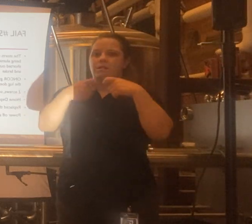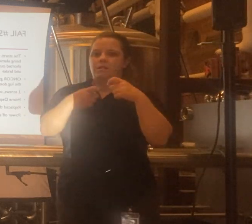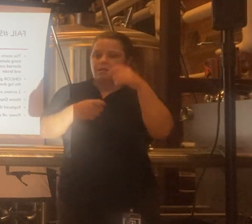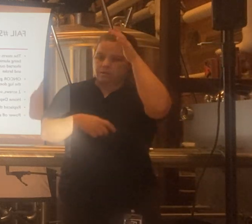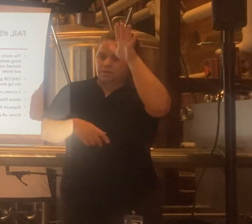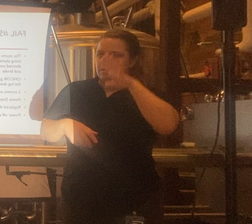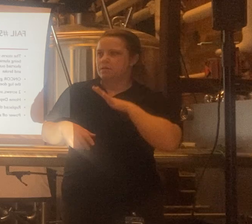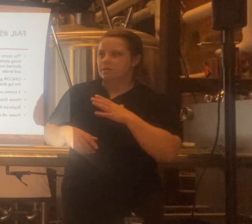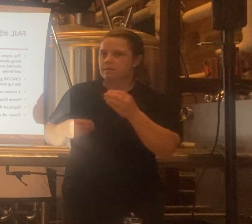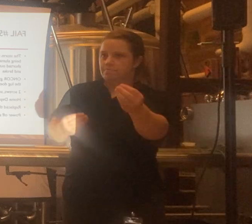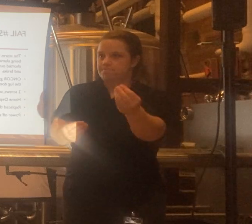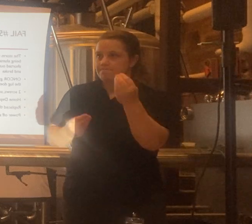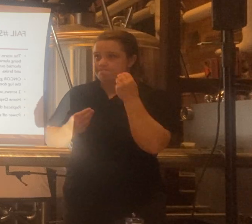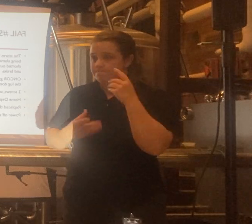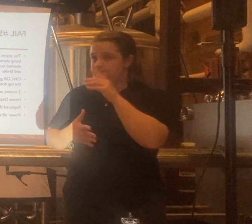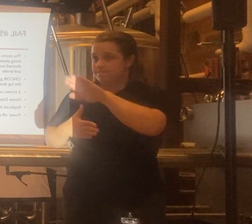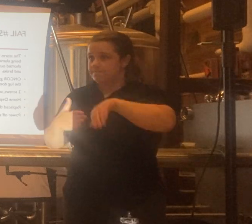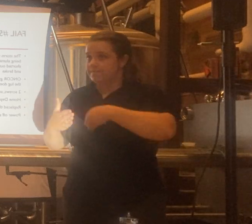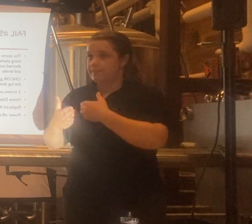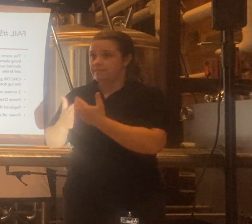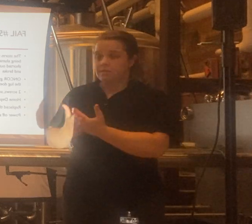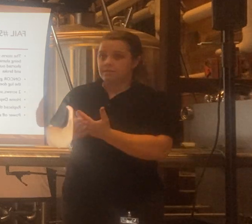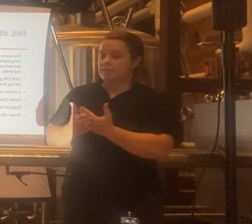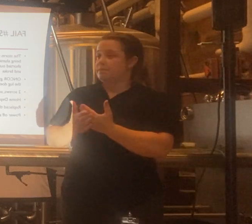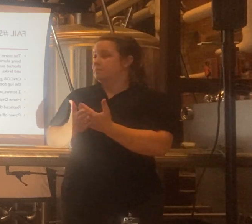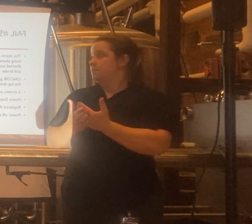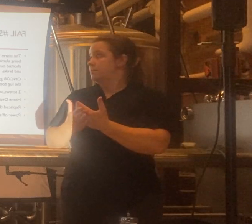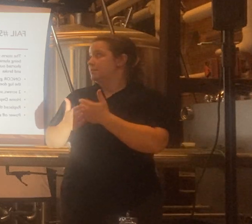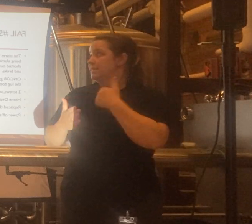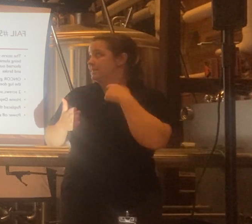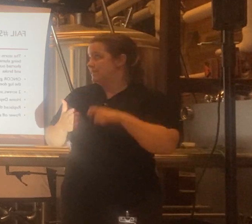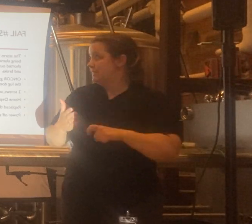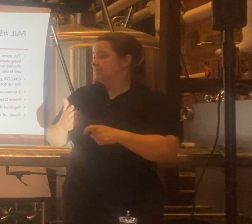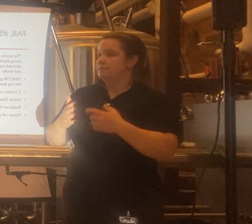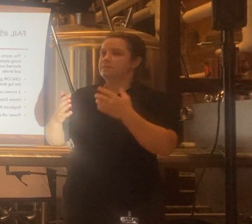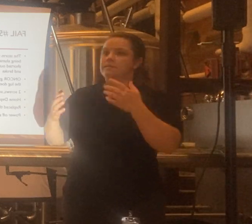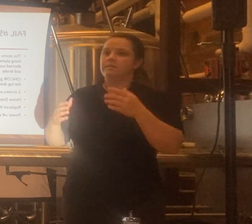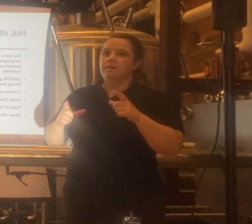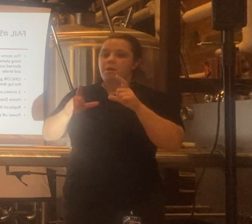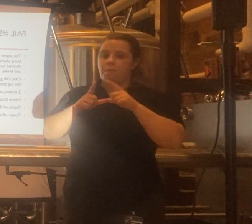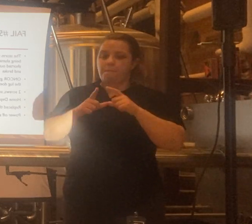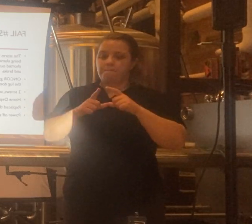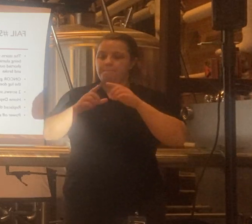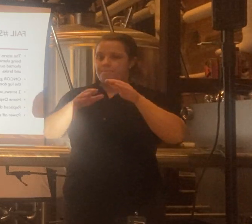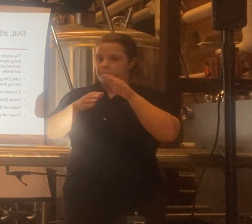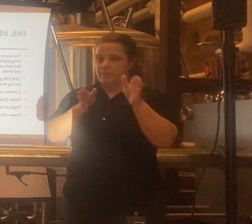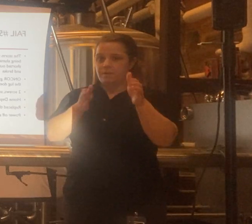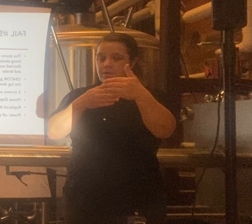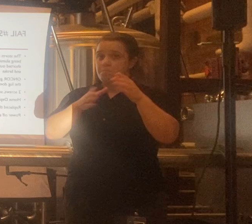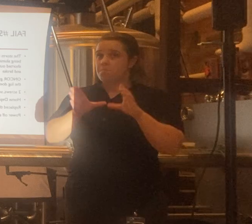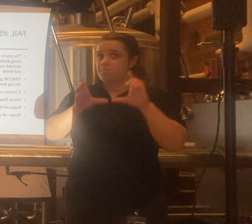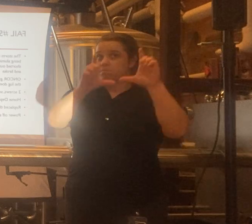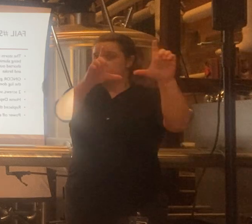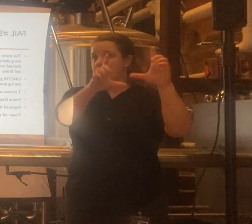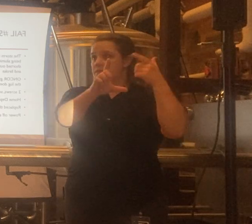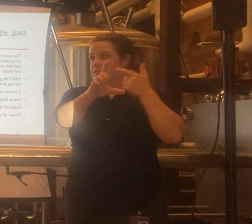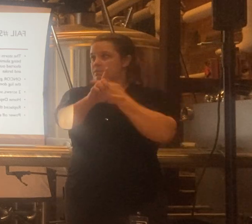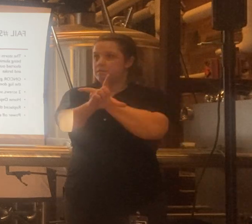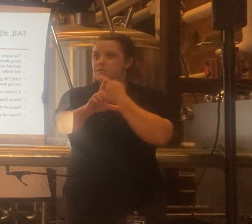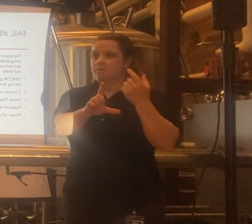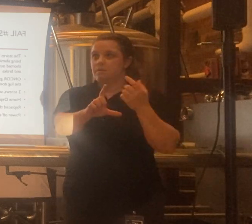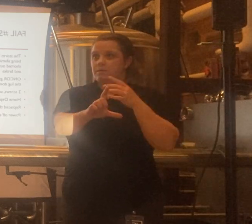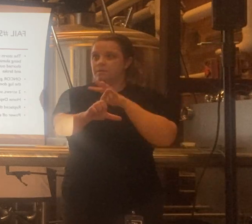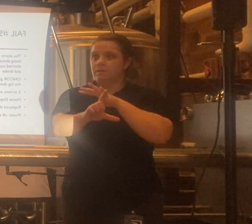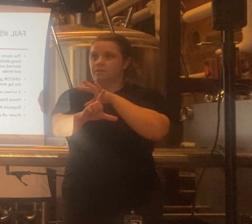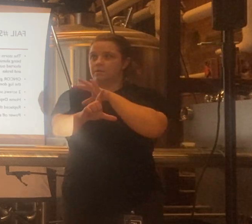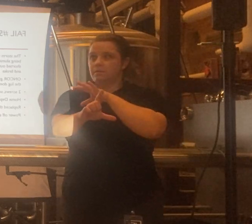another box, but don't replace the whole box, because then you have to get a permit, then you have to get inspections. He says, take one of the lugs out of the new box